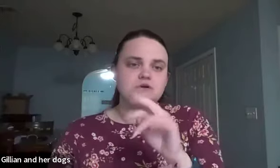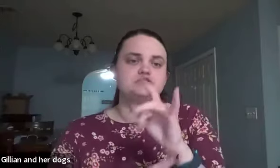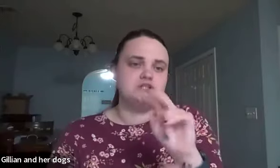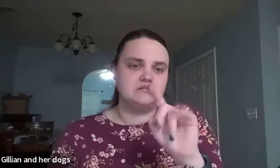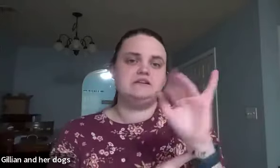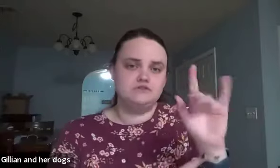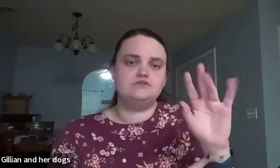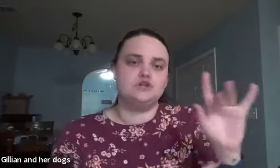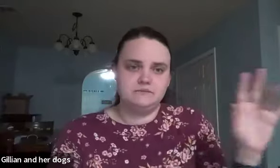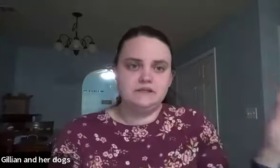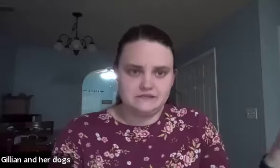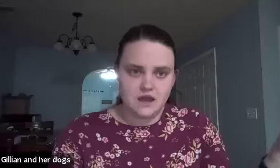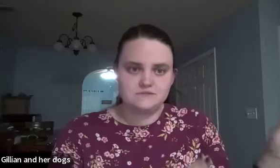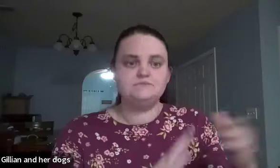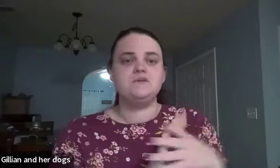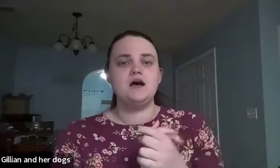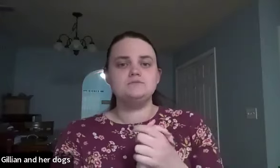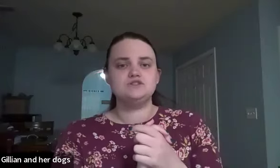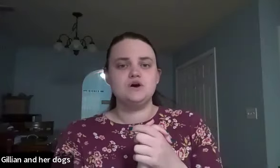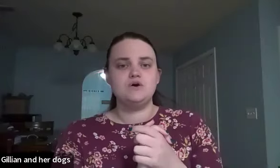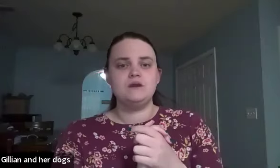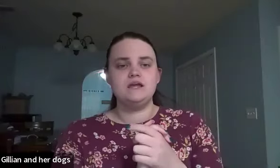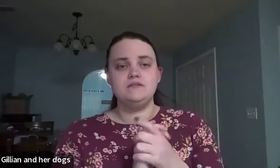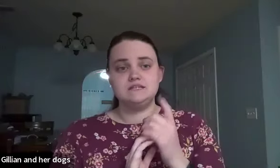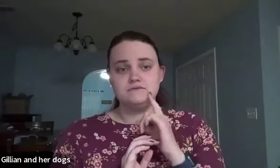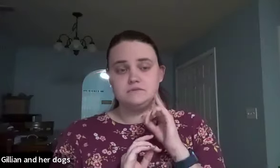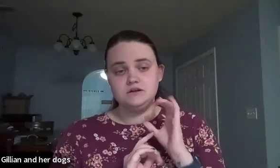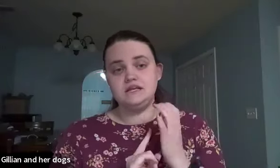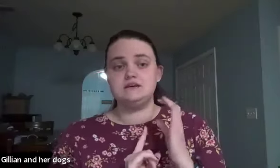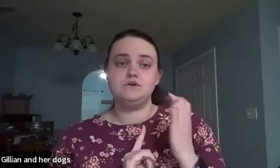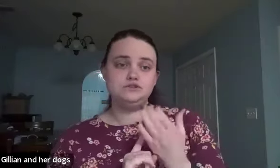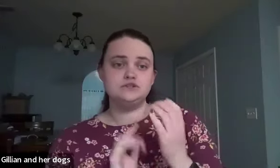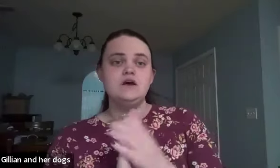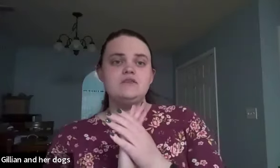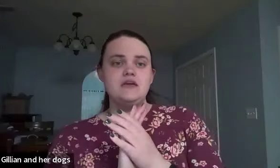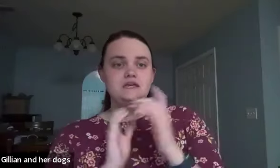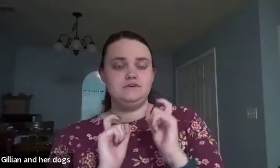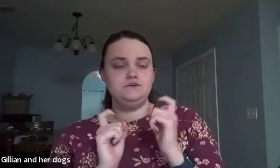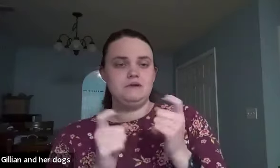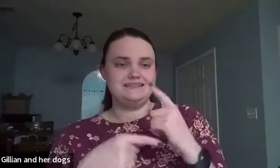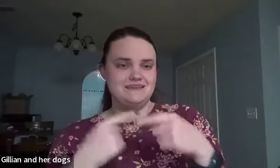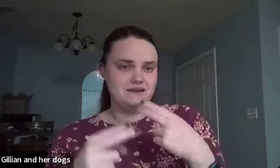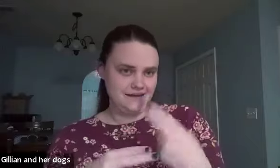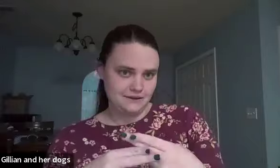spell Jillian 30 billion times. So in the deaf community and deaf culture, they give you a sign